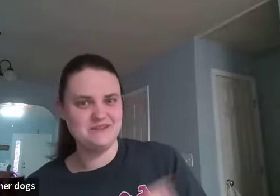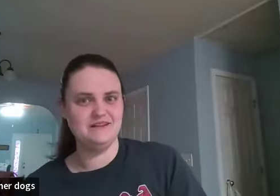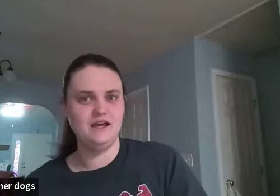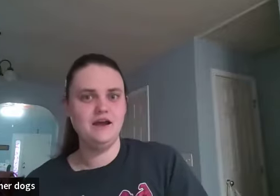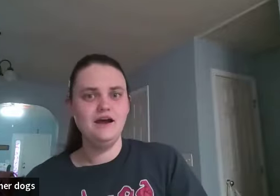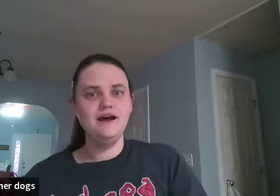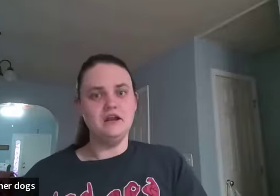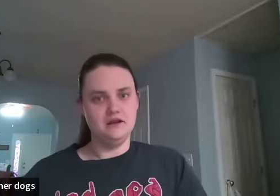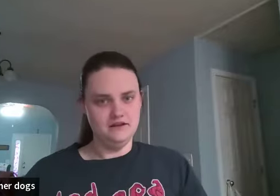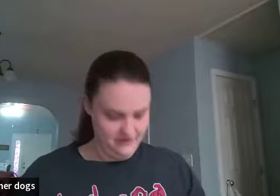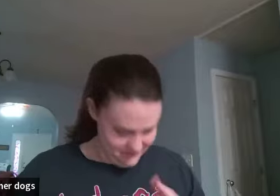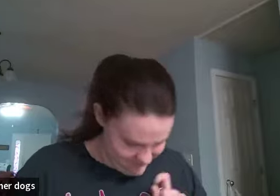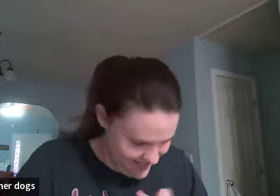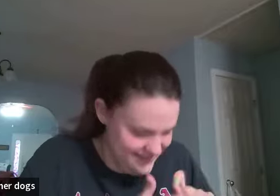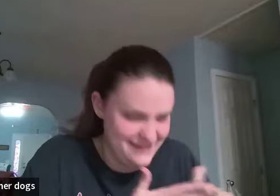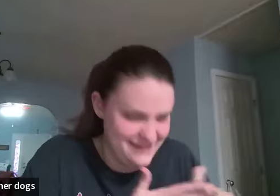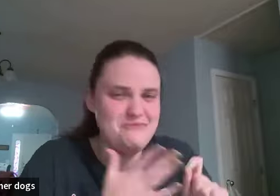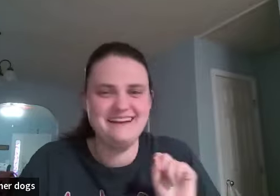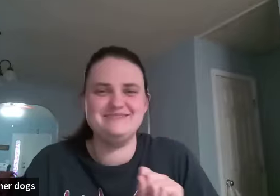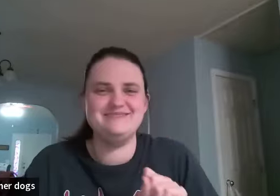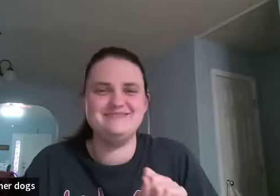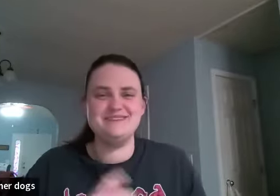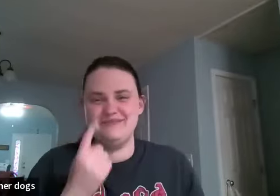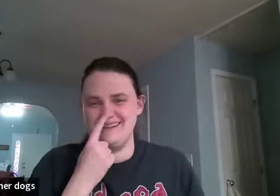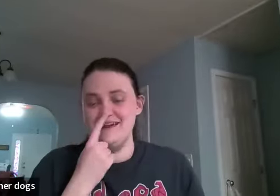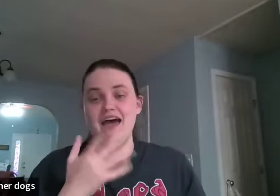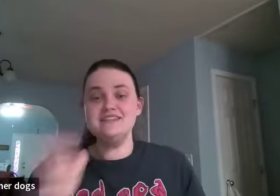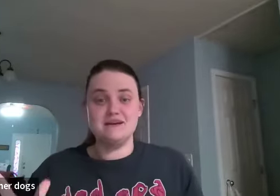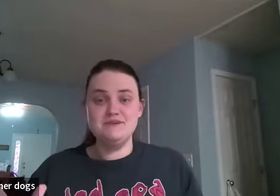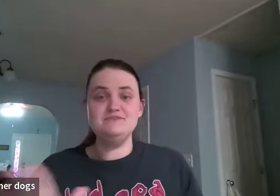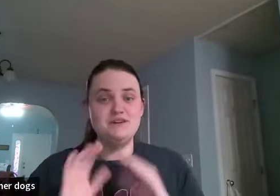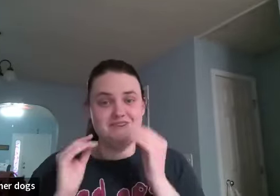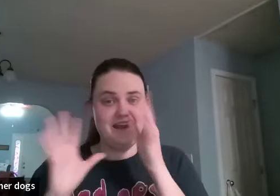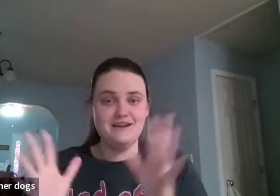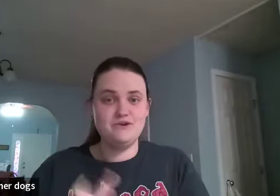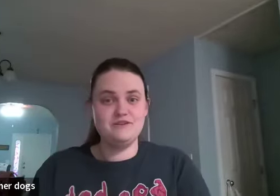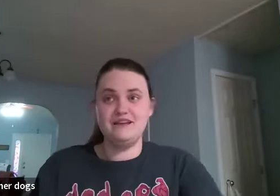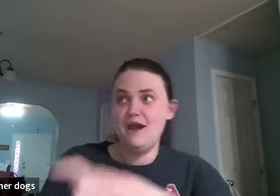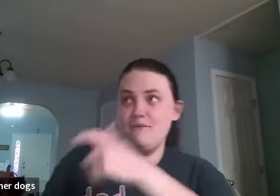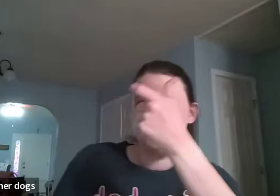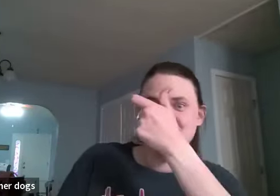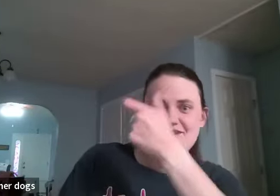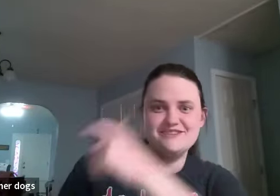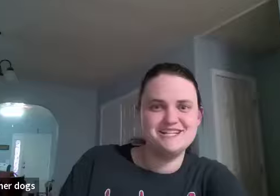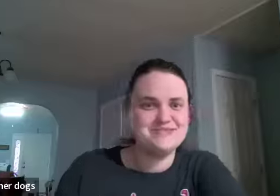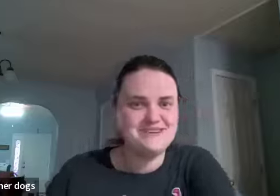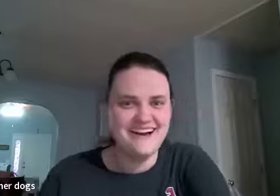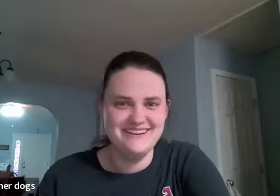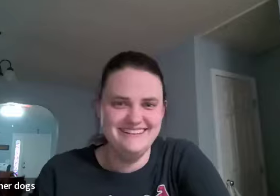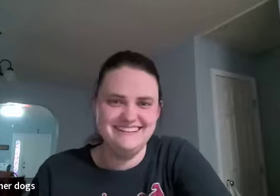And they're like, no, no. They go back to work, but and then some of them don't even care anymore. They're like, yeah, I'm watching your conversation. What's going on?